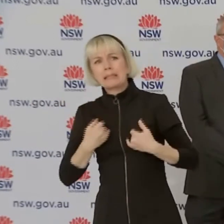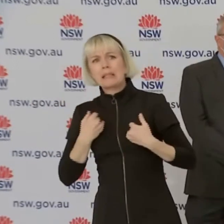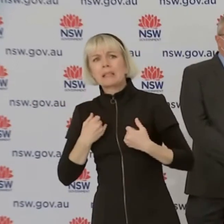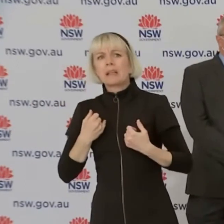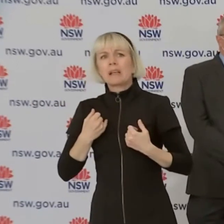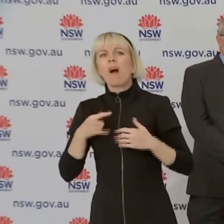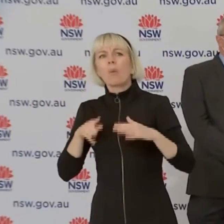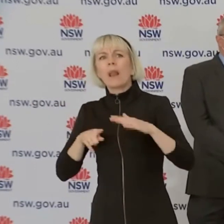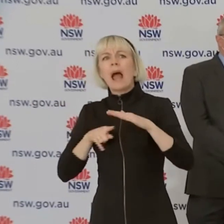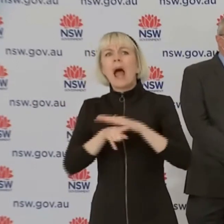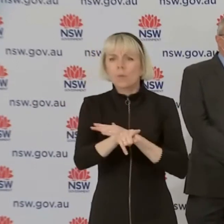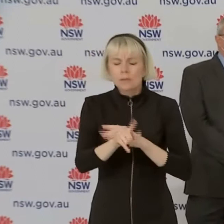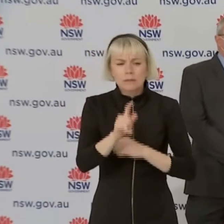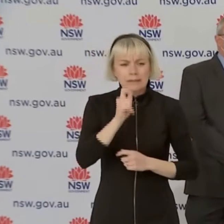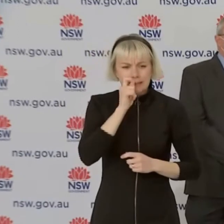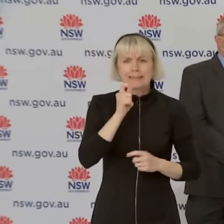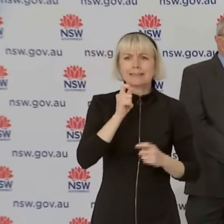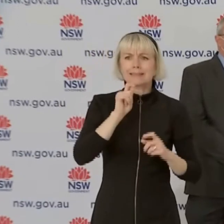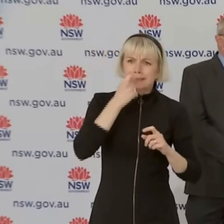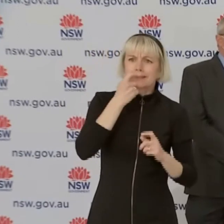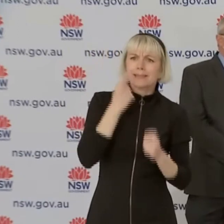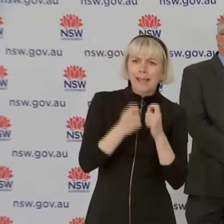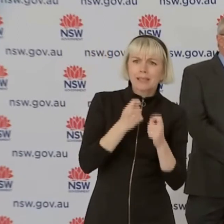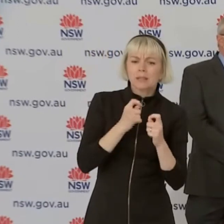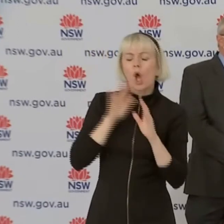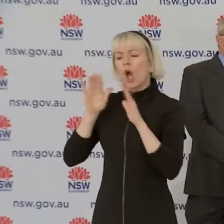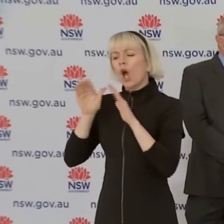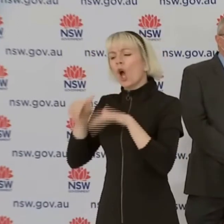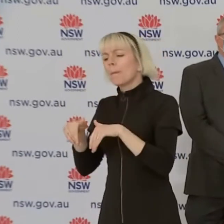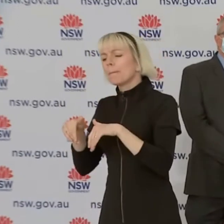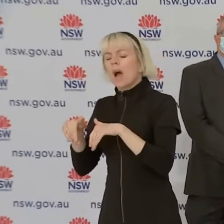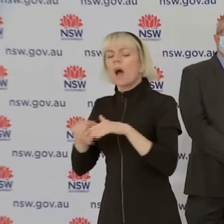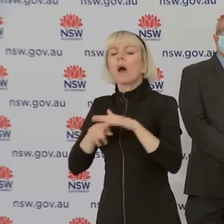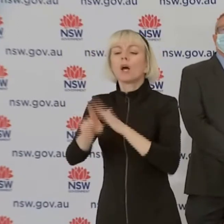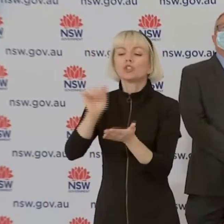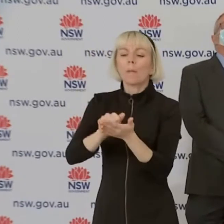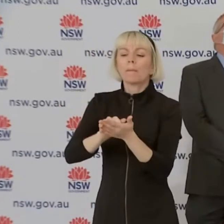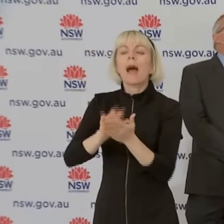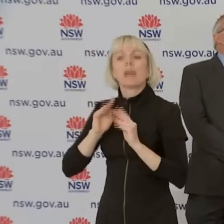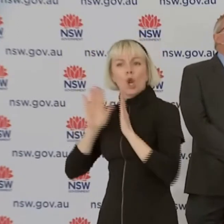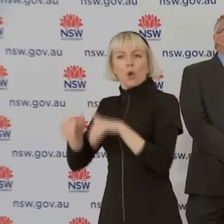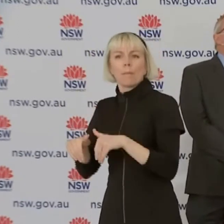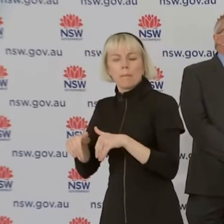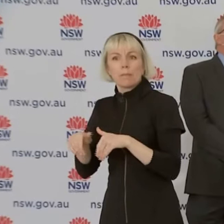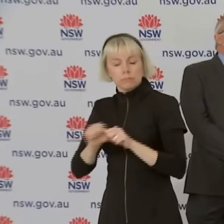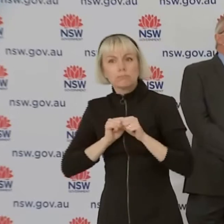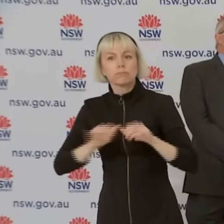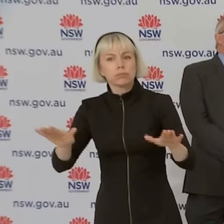it, and that requires a whole of government approach through the emergency management structures to actually up